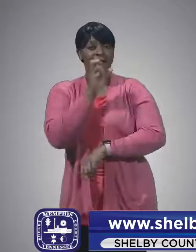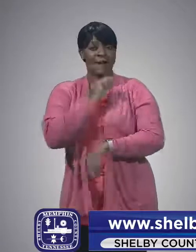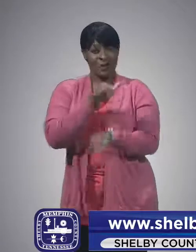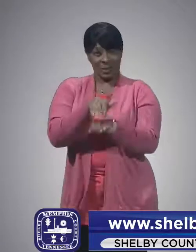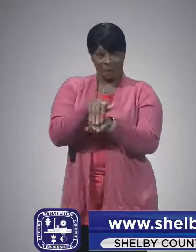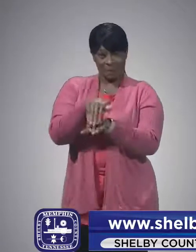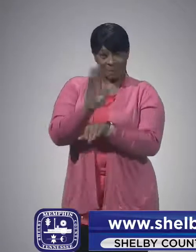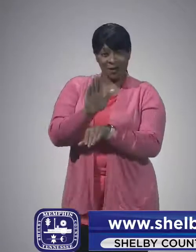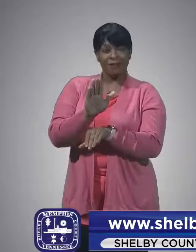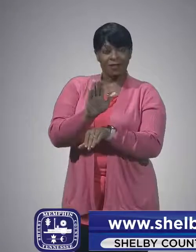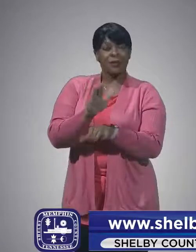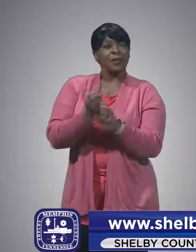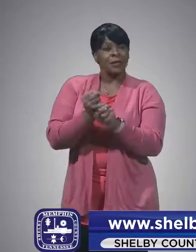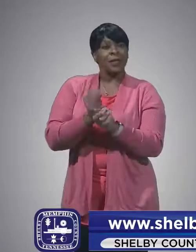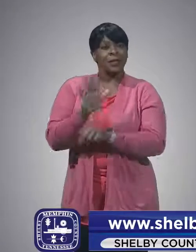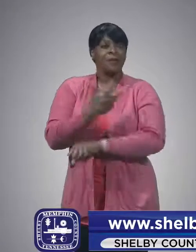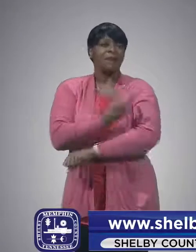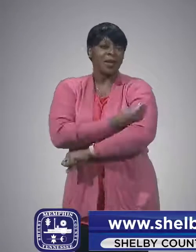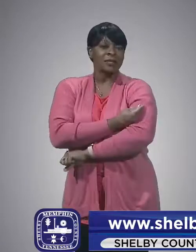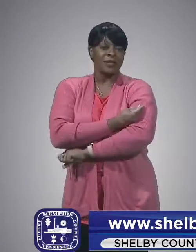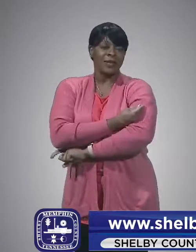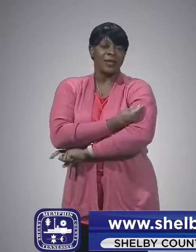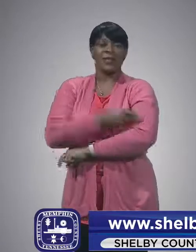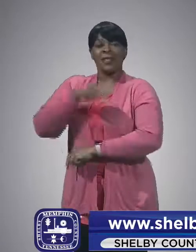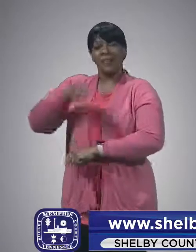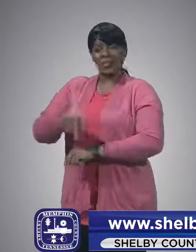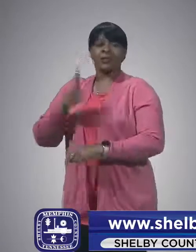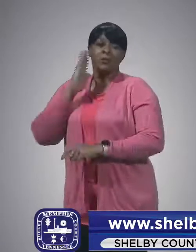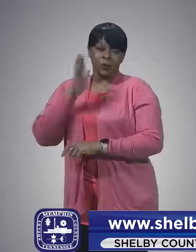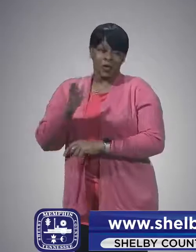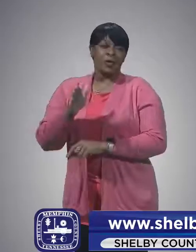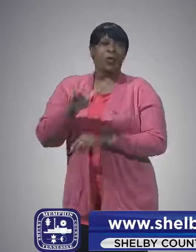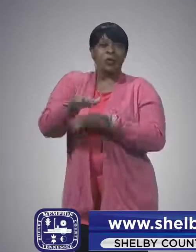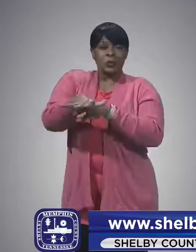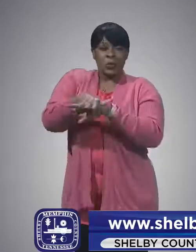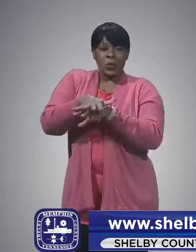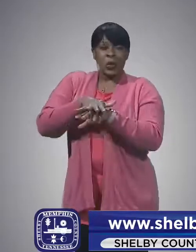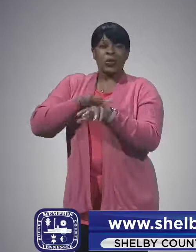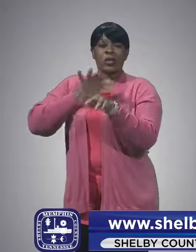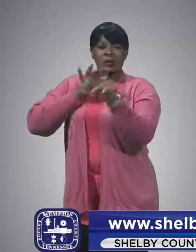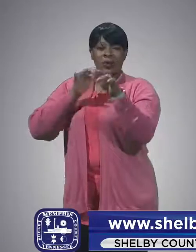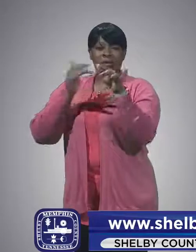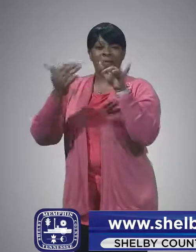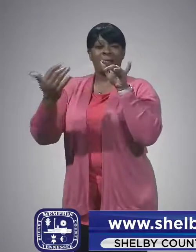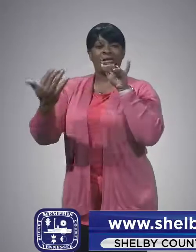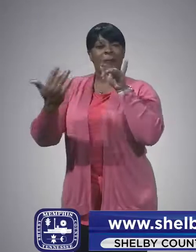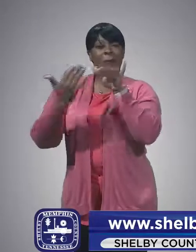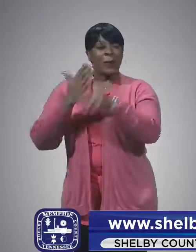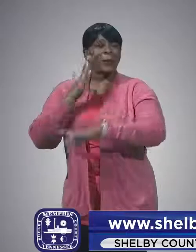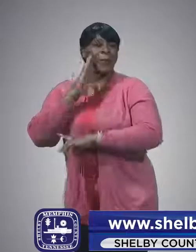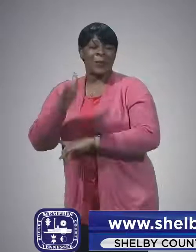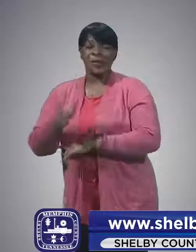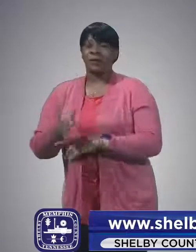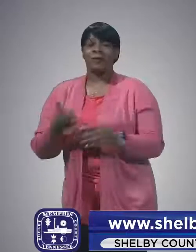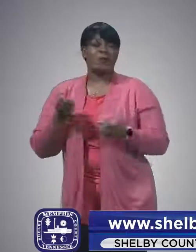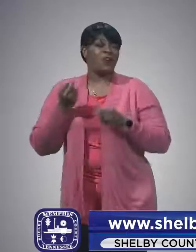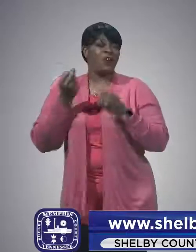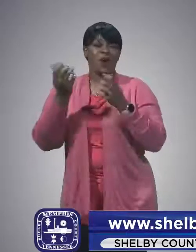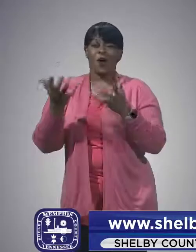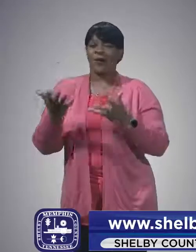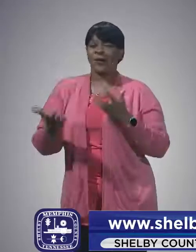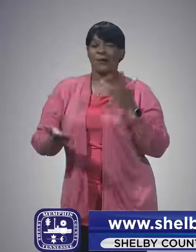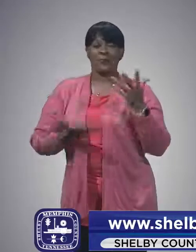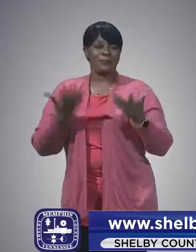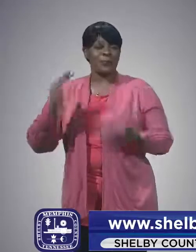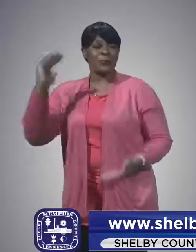age and over, get vaccinated. This will slow down the transmission rate. It will cause